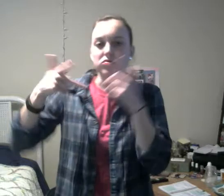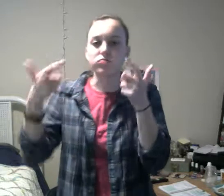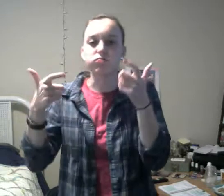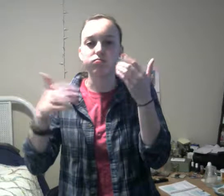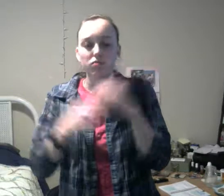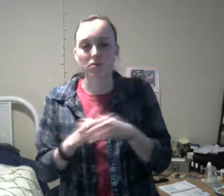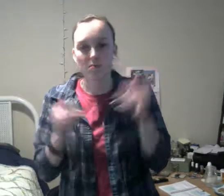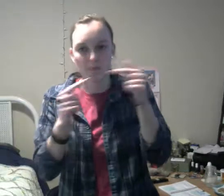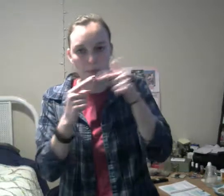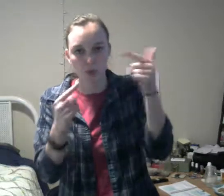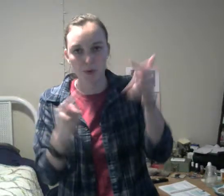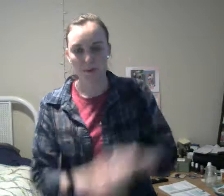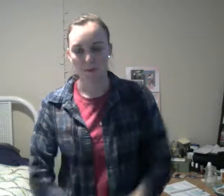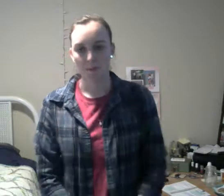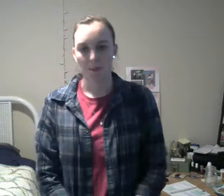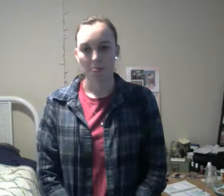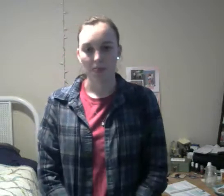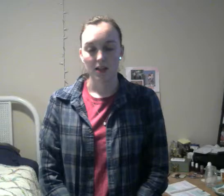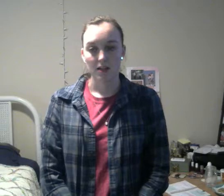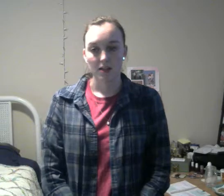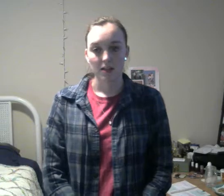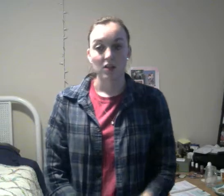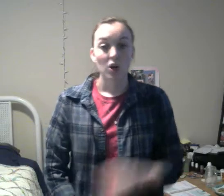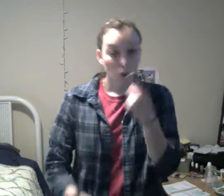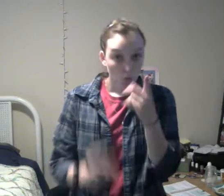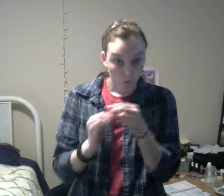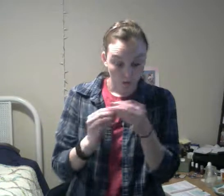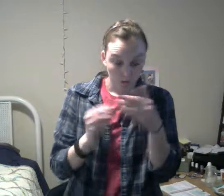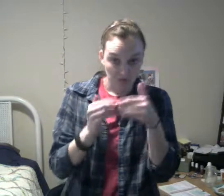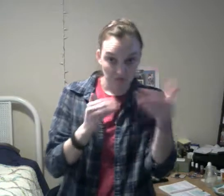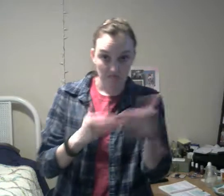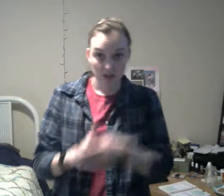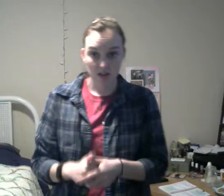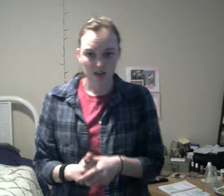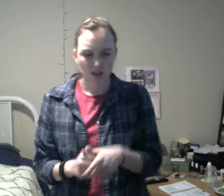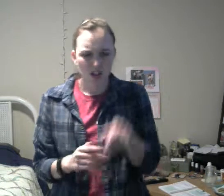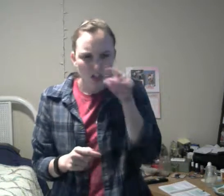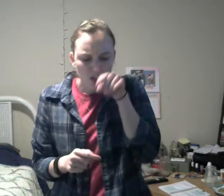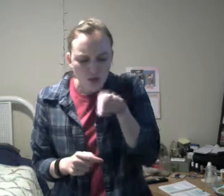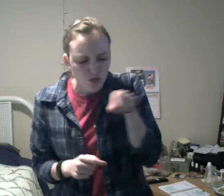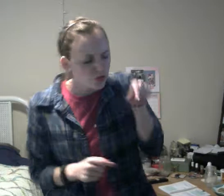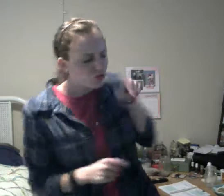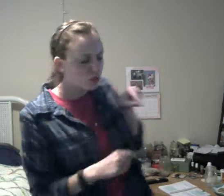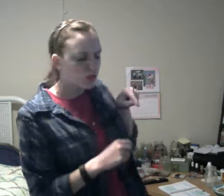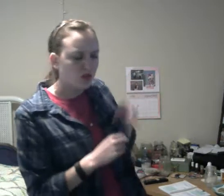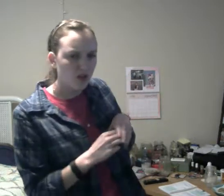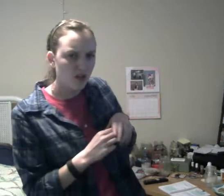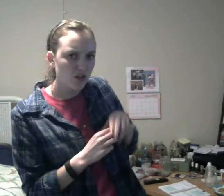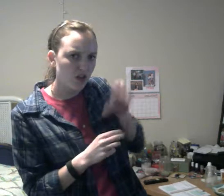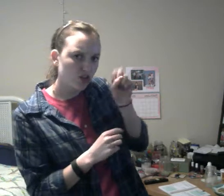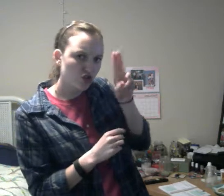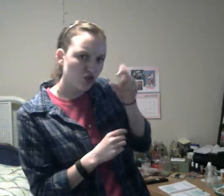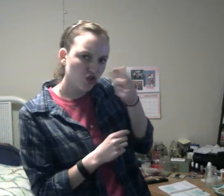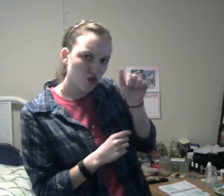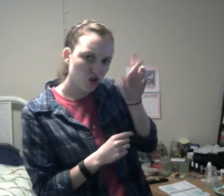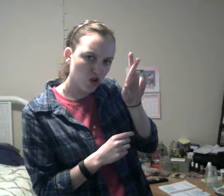this podcast. One other thing, before I get ahead of myself, if we look way down here at this sugar, the carbon, so this right here would be the